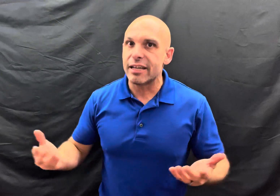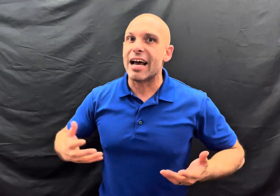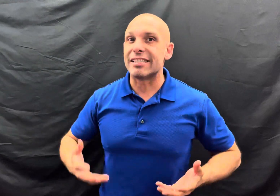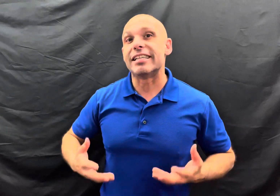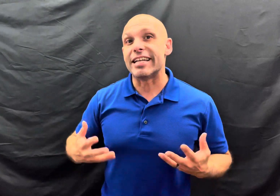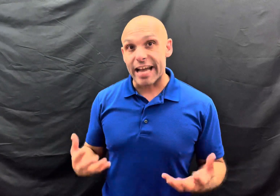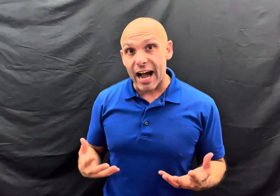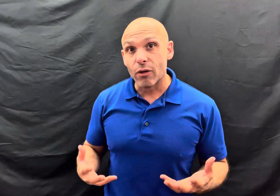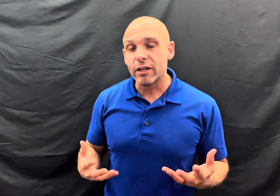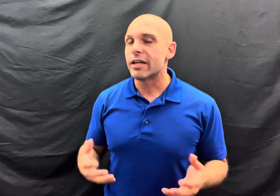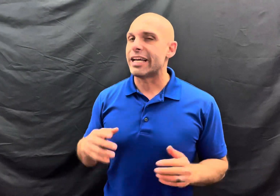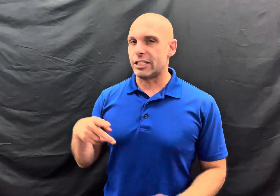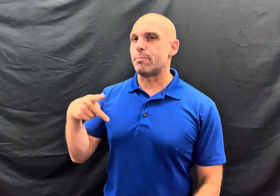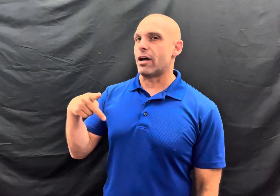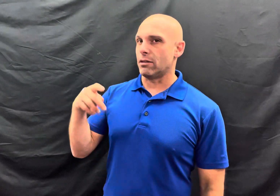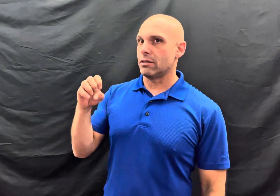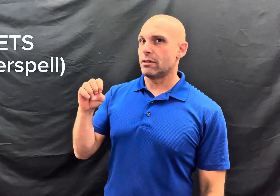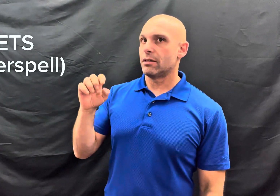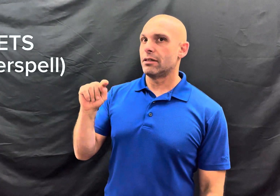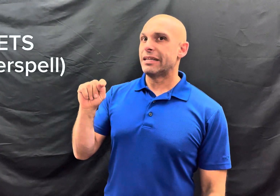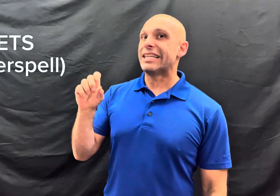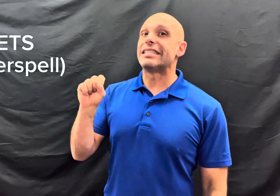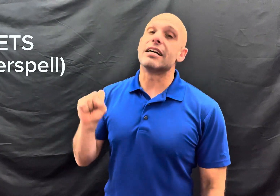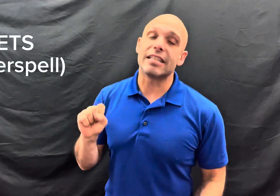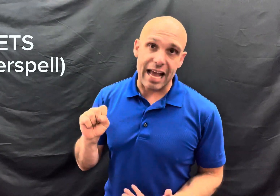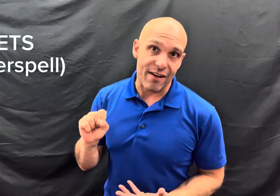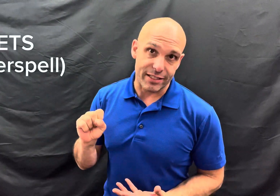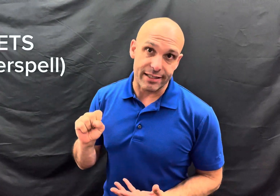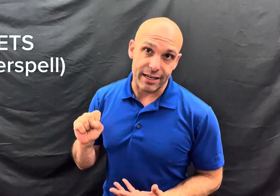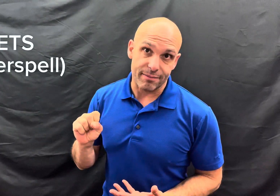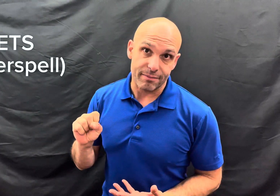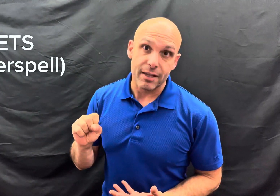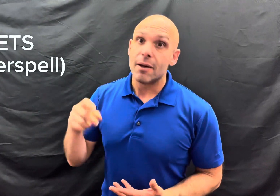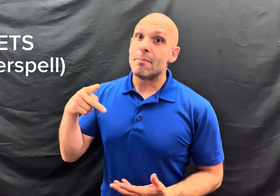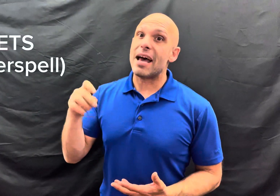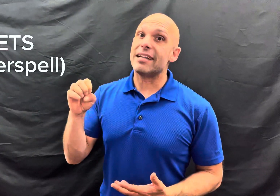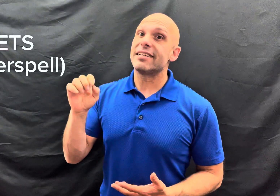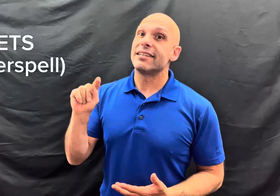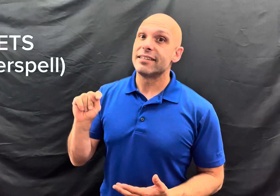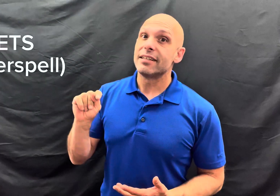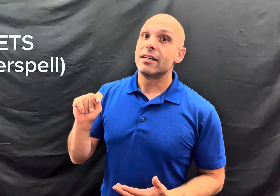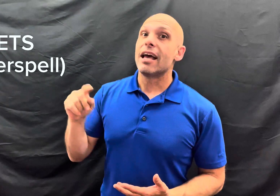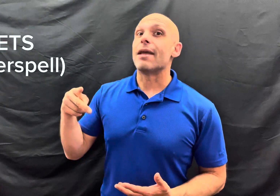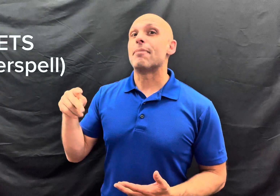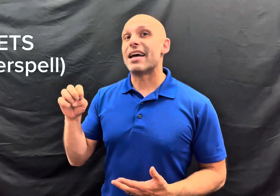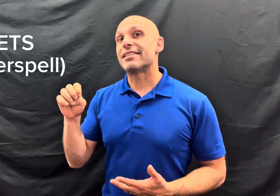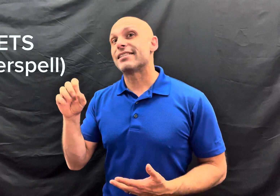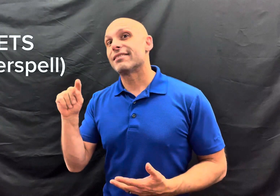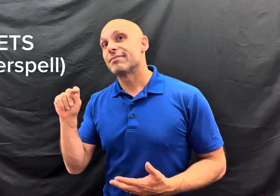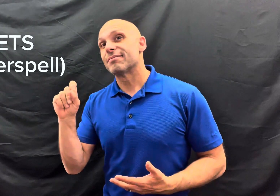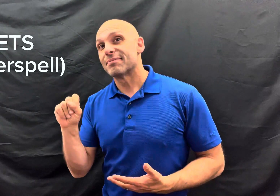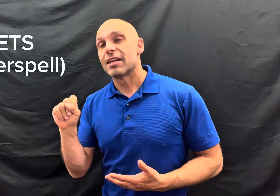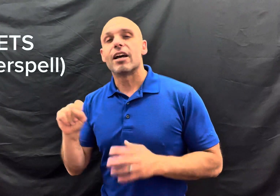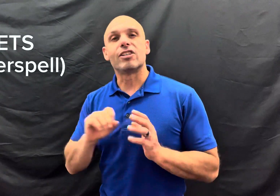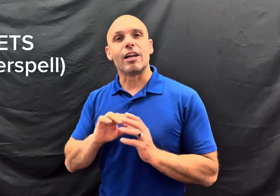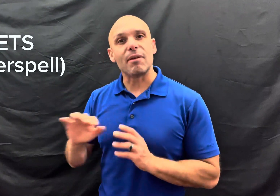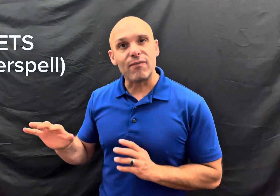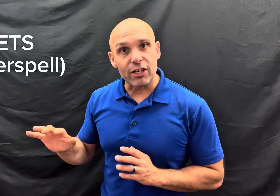as the noun is spelled. It doesn't have a sign. Pet and pets is going to be finger